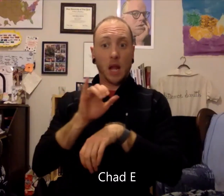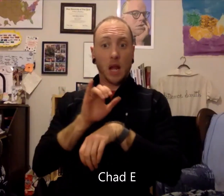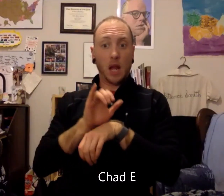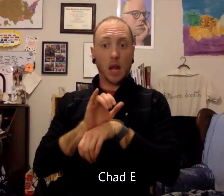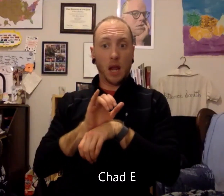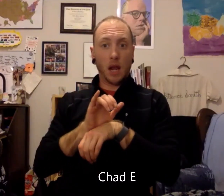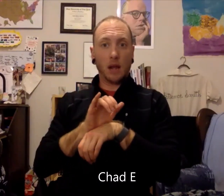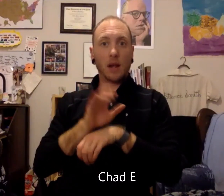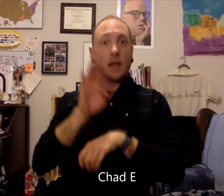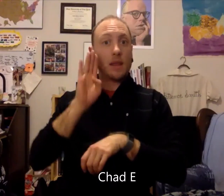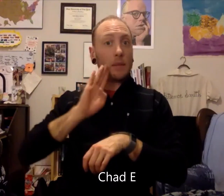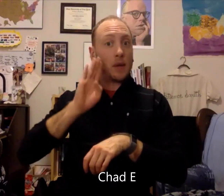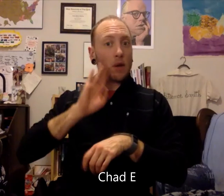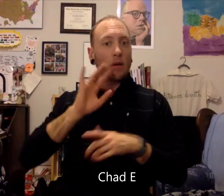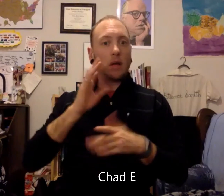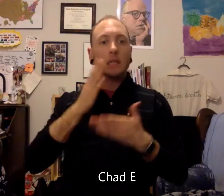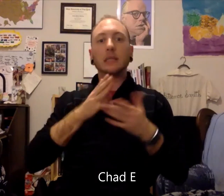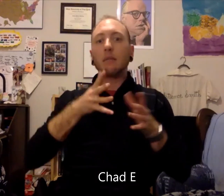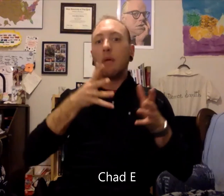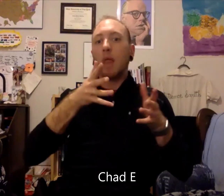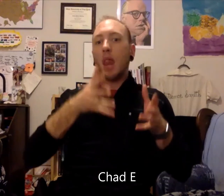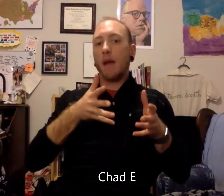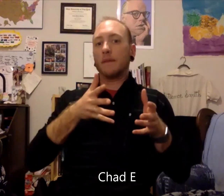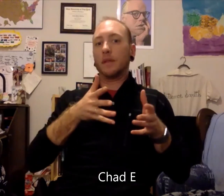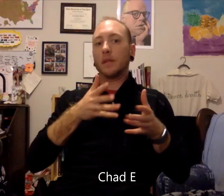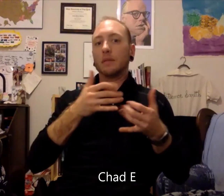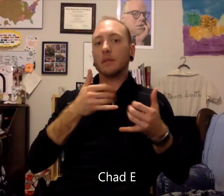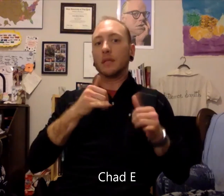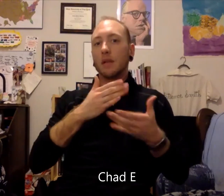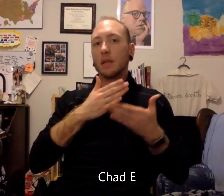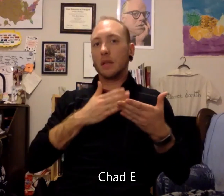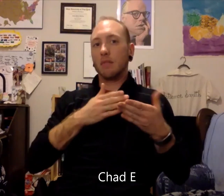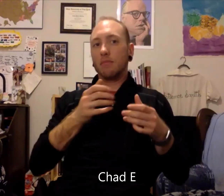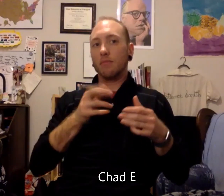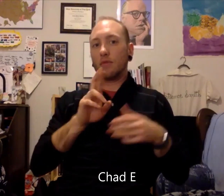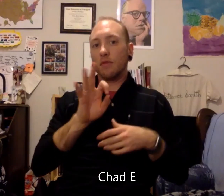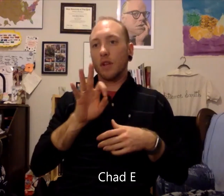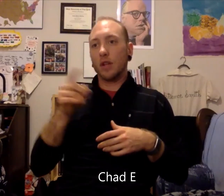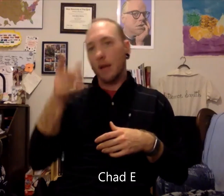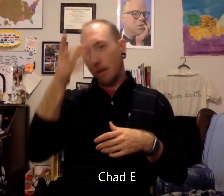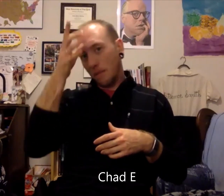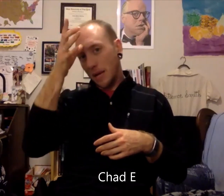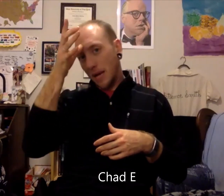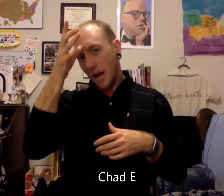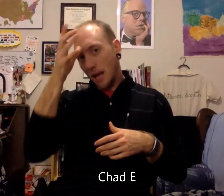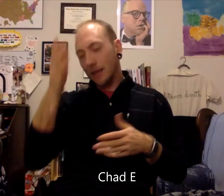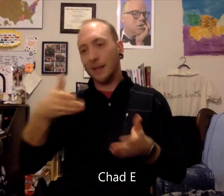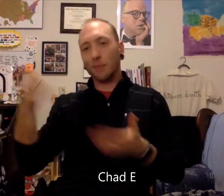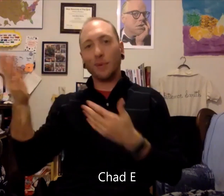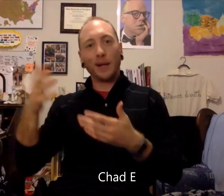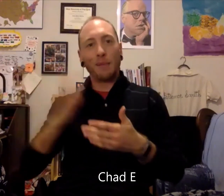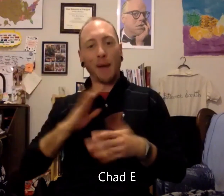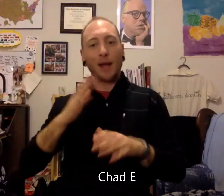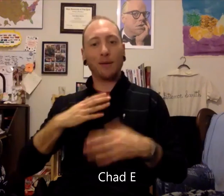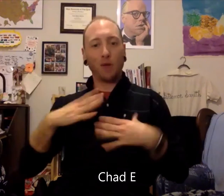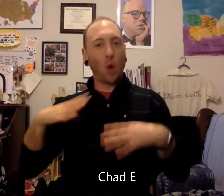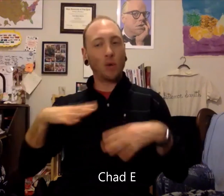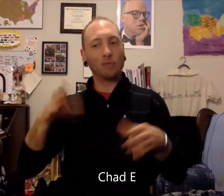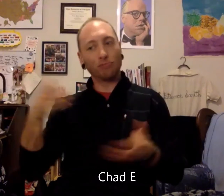So that I opened the fridge and there was beer there, and he's taking loads of clothes and stuff out to move me back. And I'm running to the bathroom